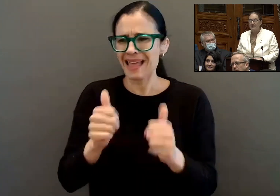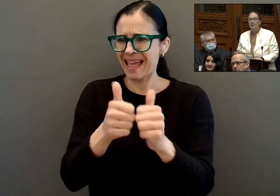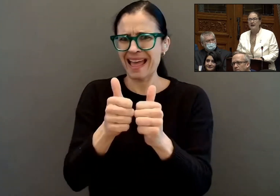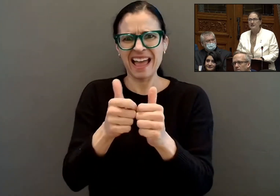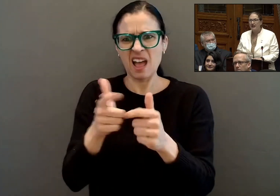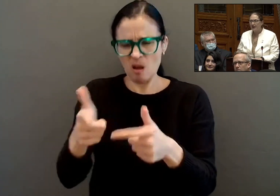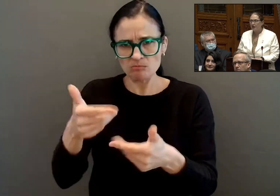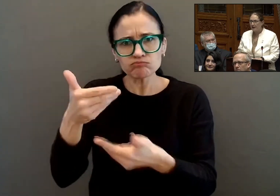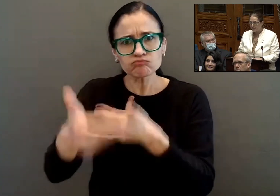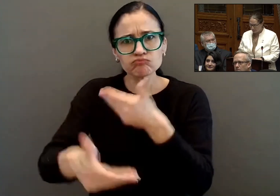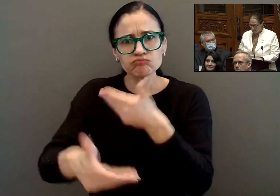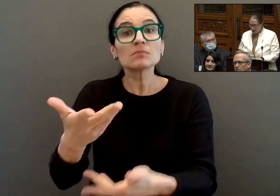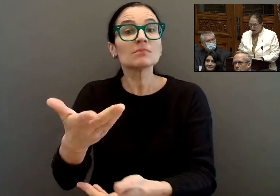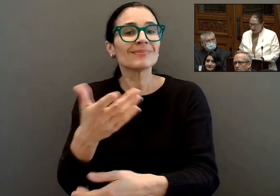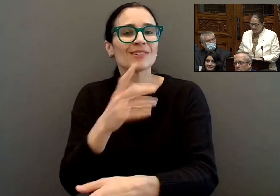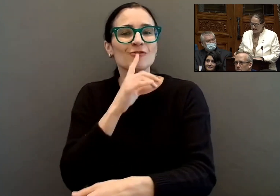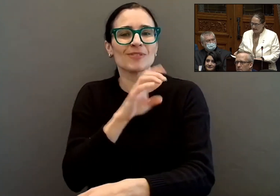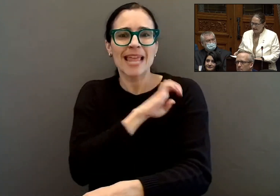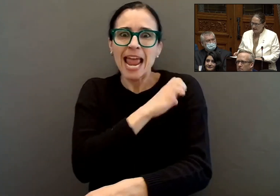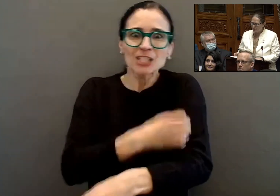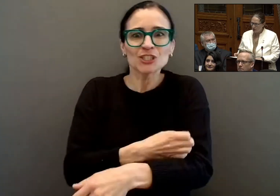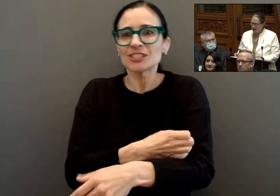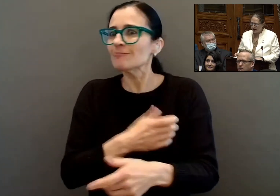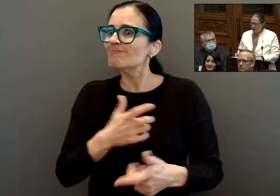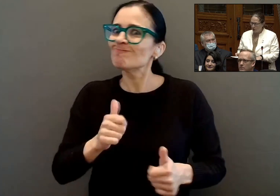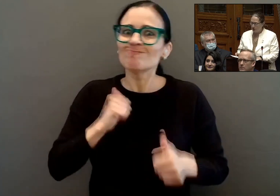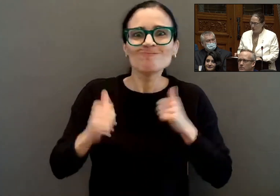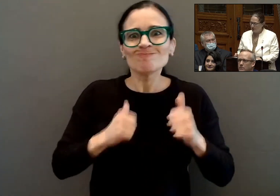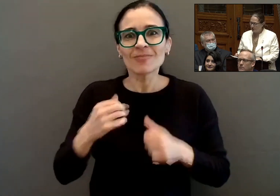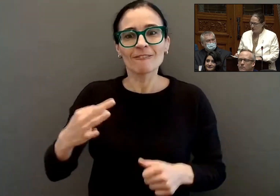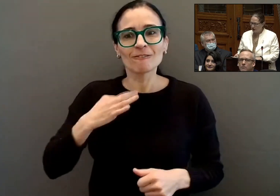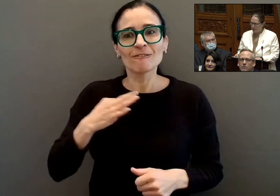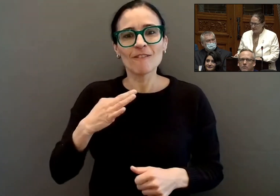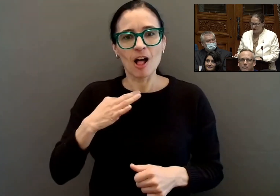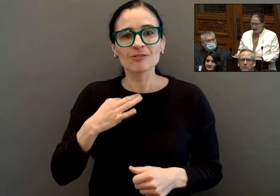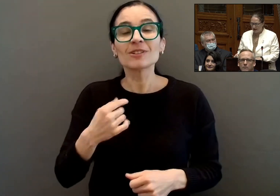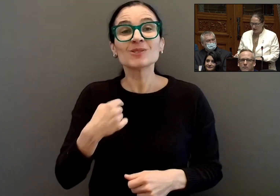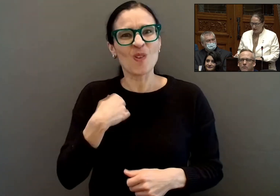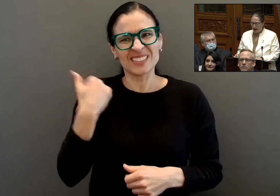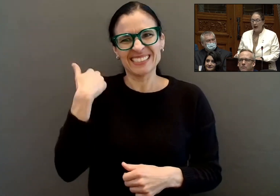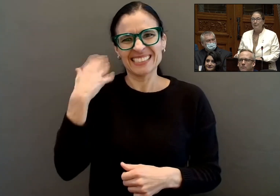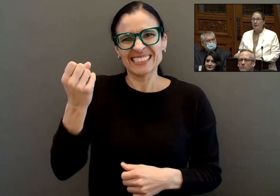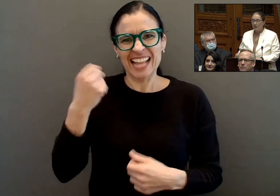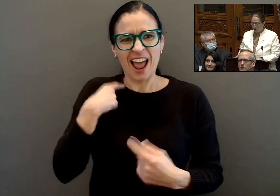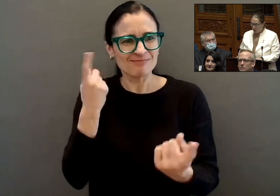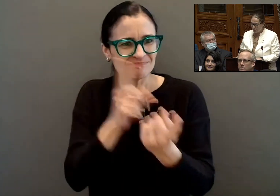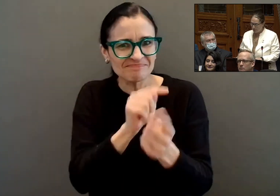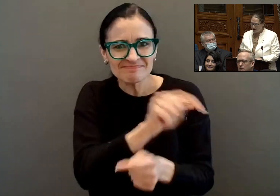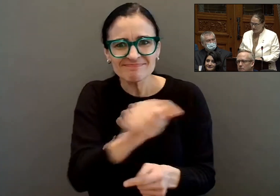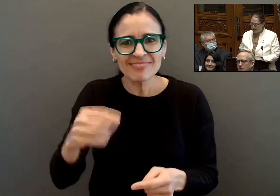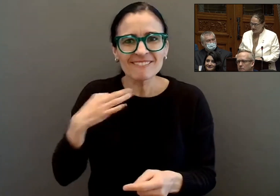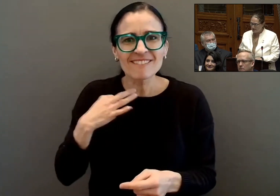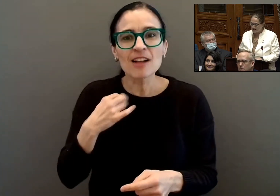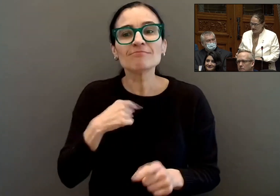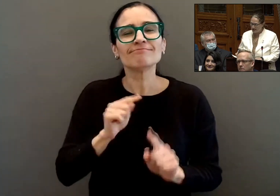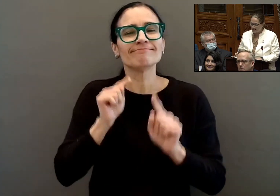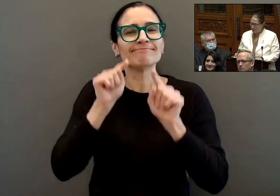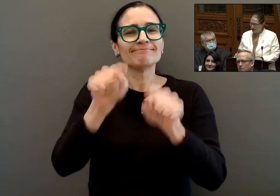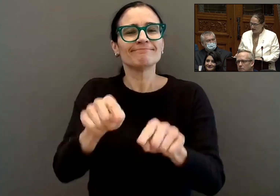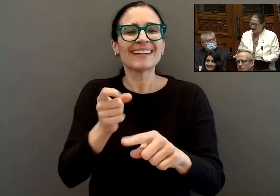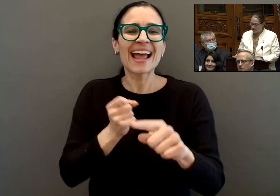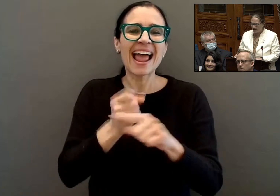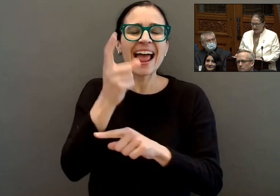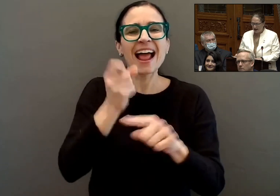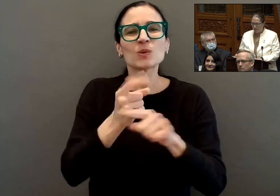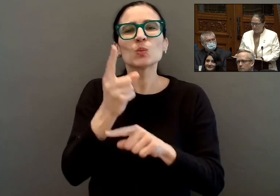to meet this past Saturday. I attended the Kids Sport annual new and used equipment sale. Happy to report it was a massive success and